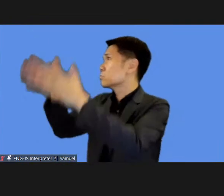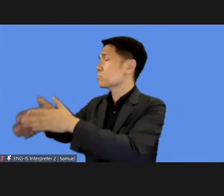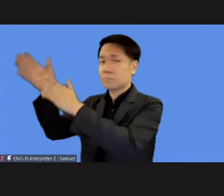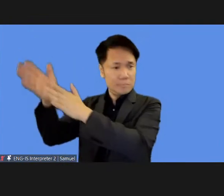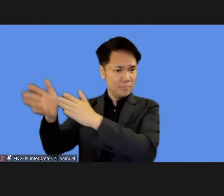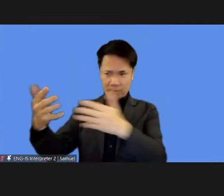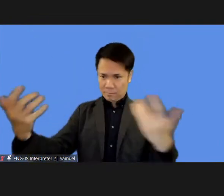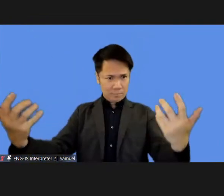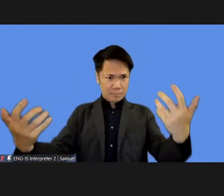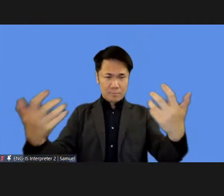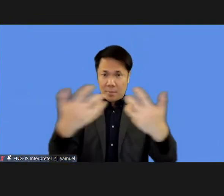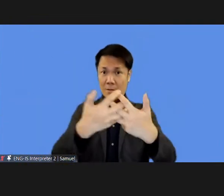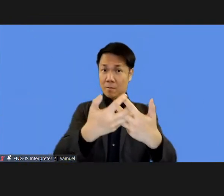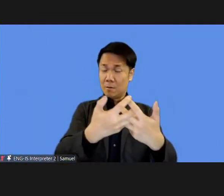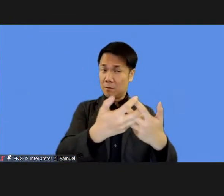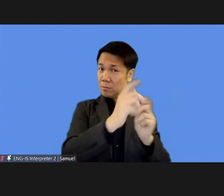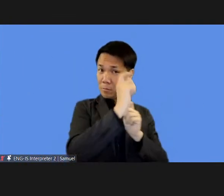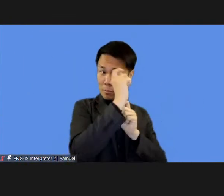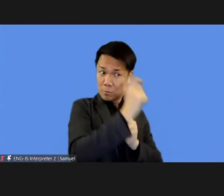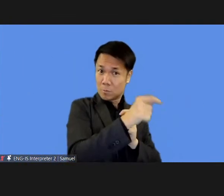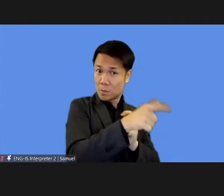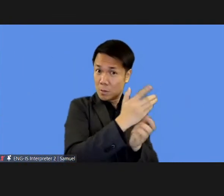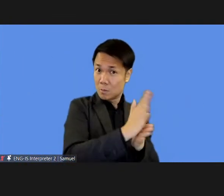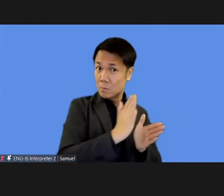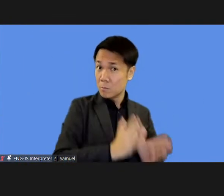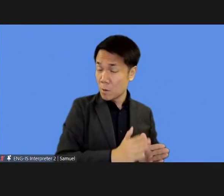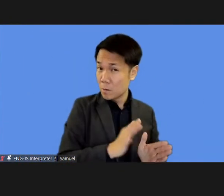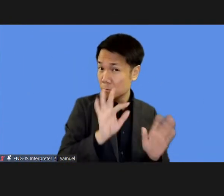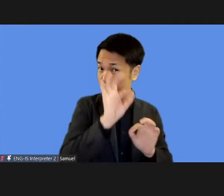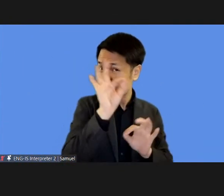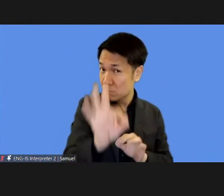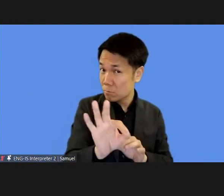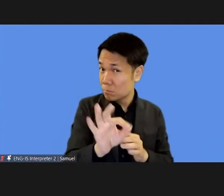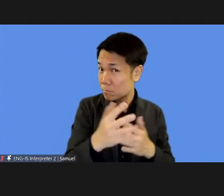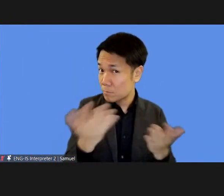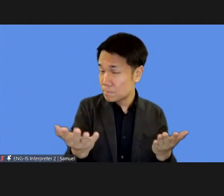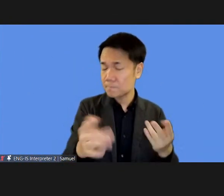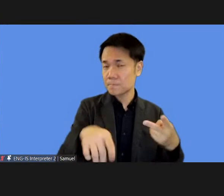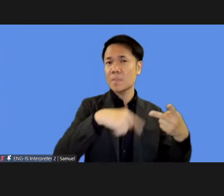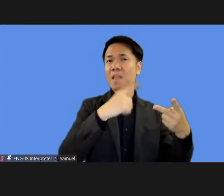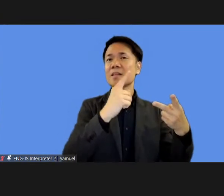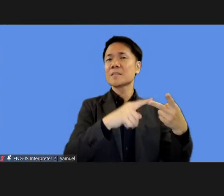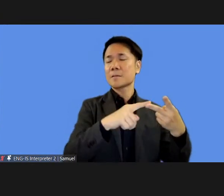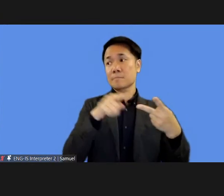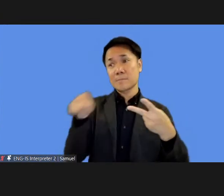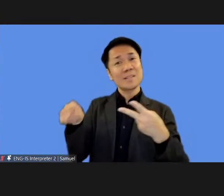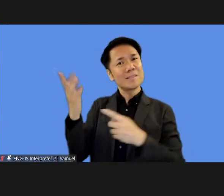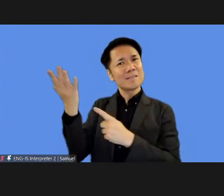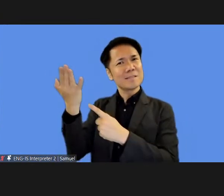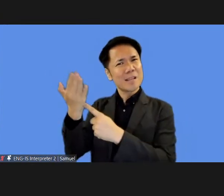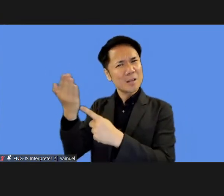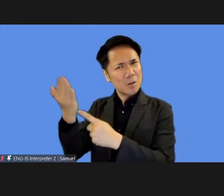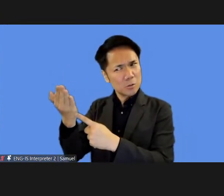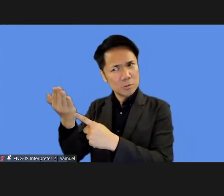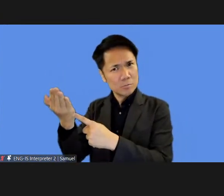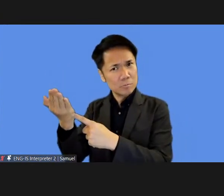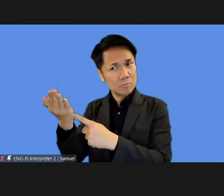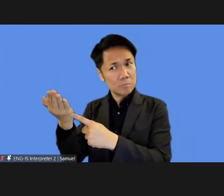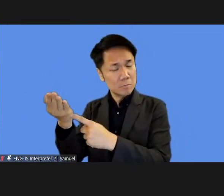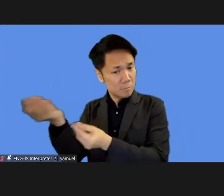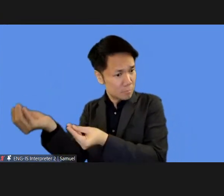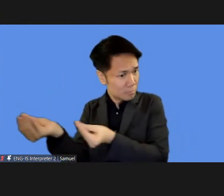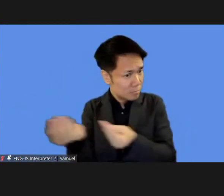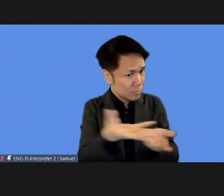also flagged. It was recognized also that technology transfer is not working in a proper